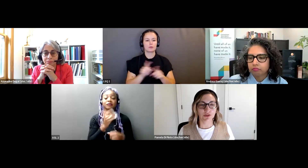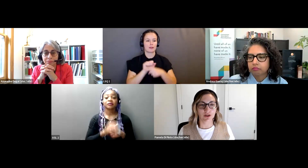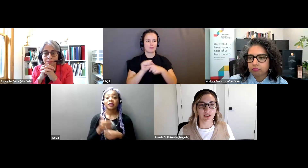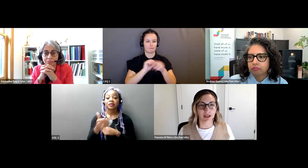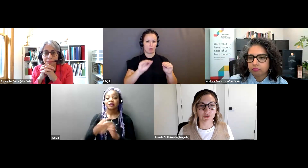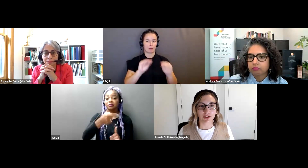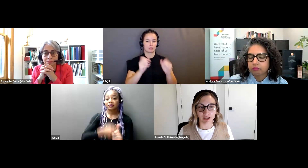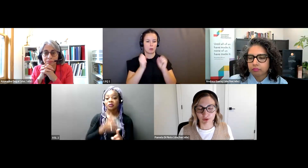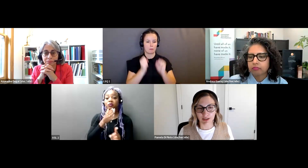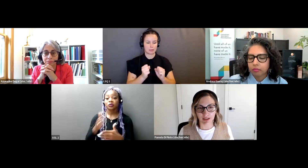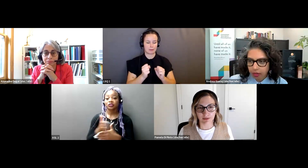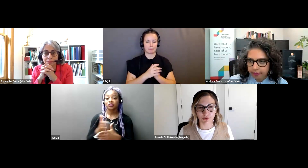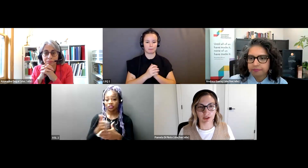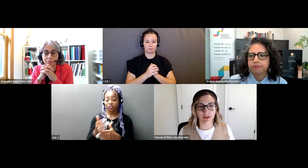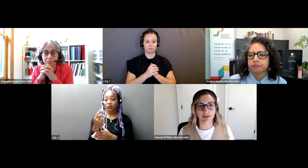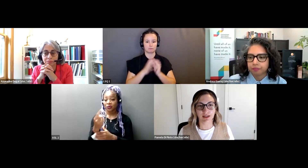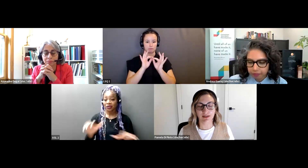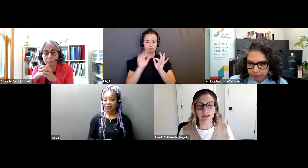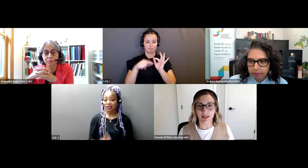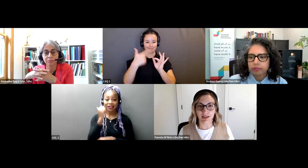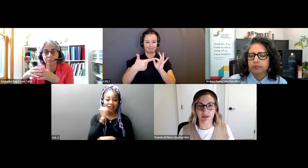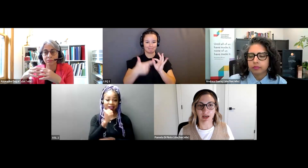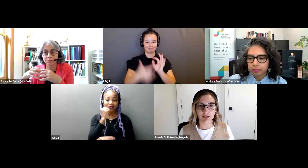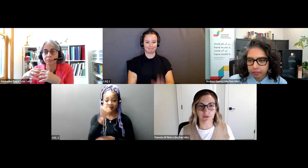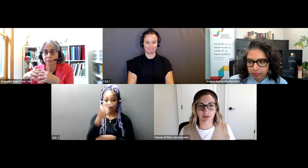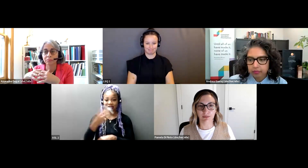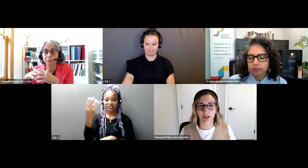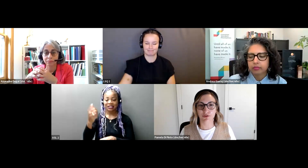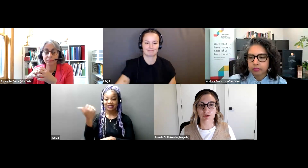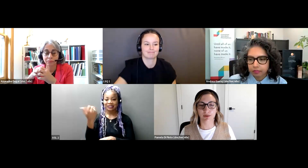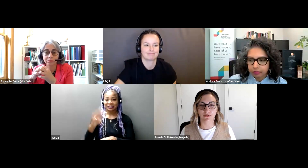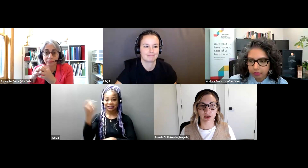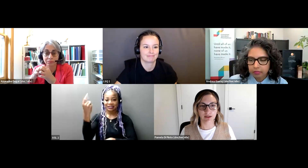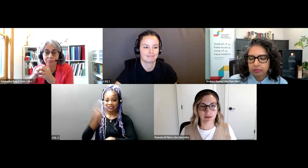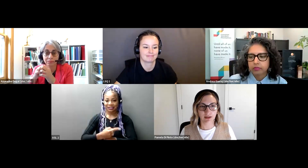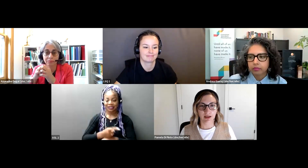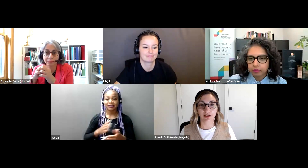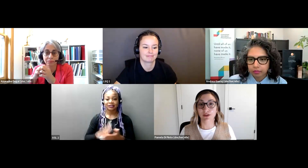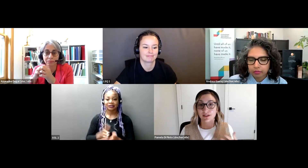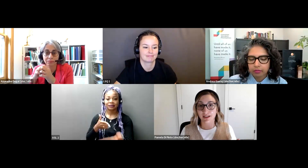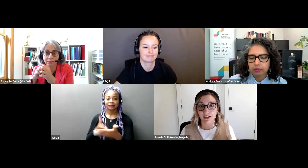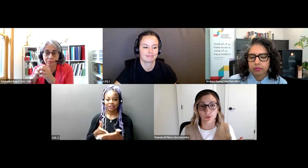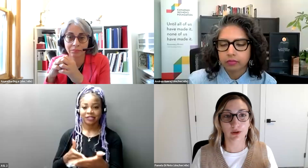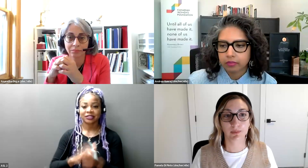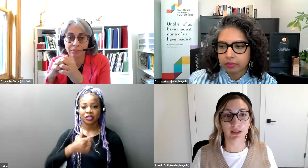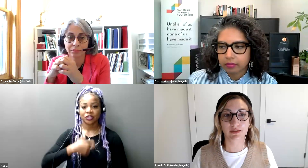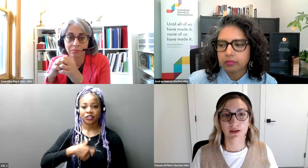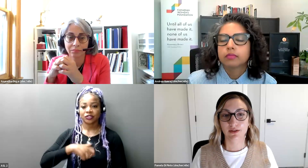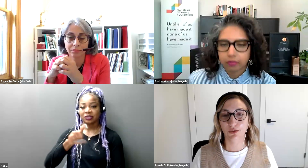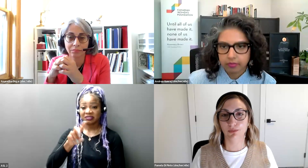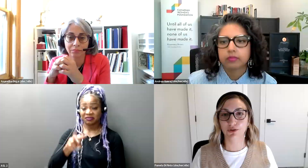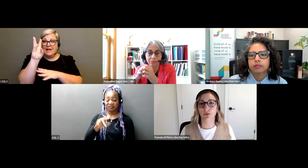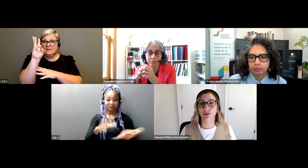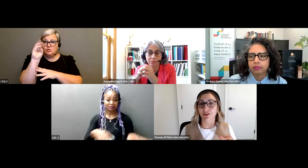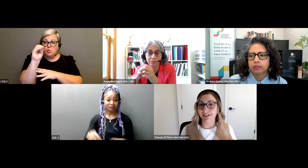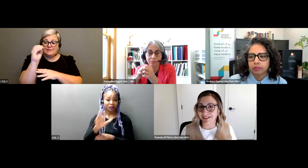we'll be sharing an action every day during the 16 days of activism against gender-based violence that you can take in your workplace.